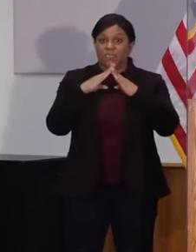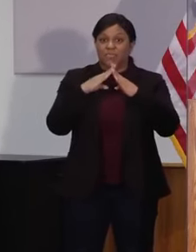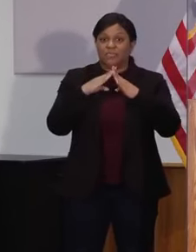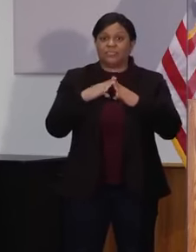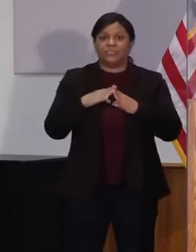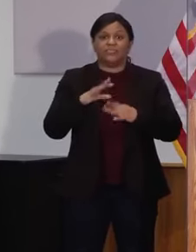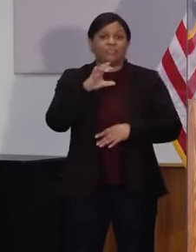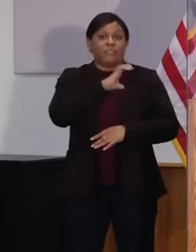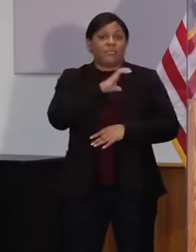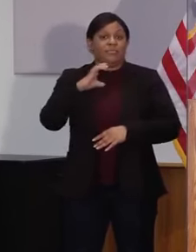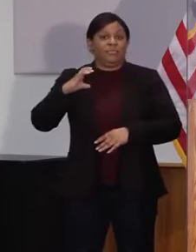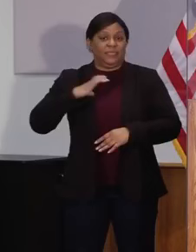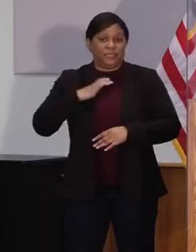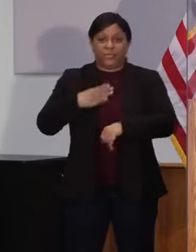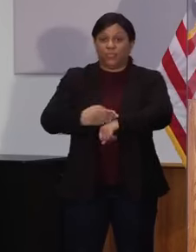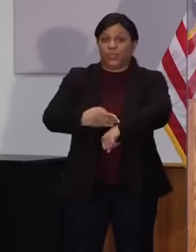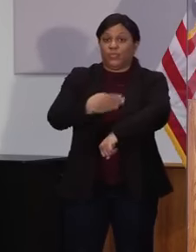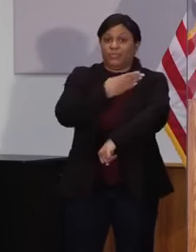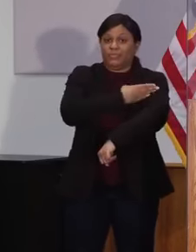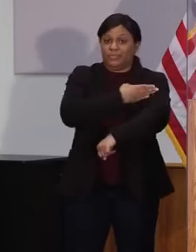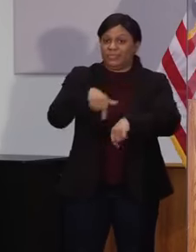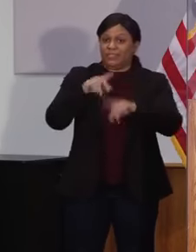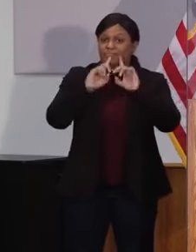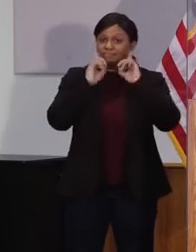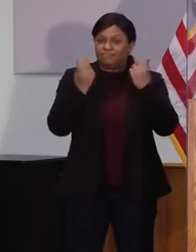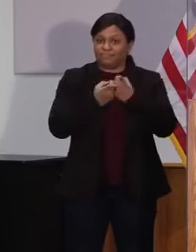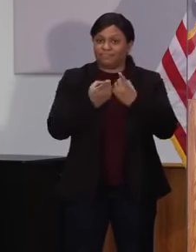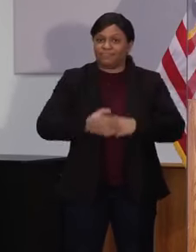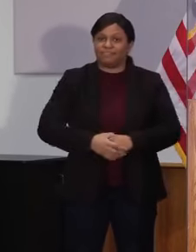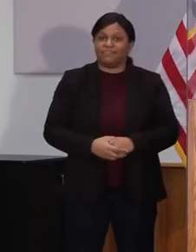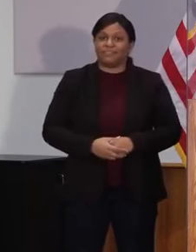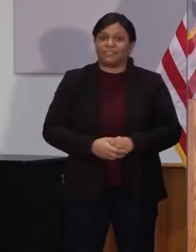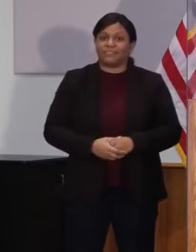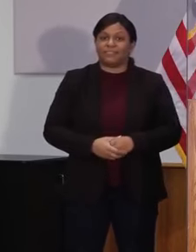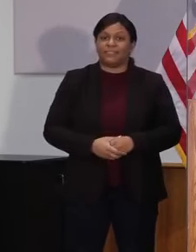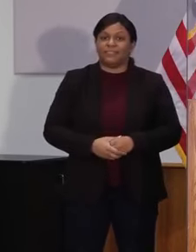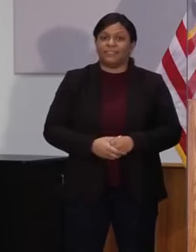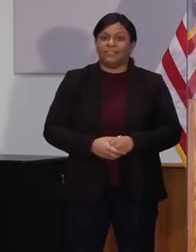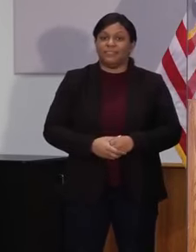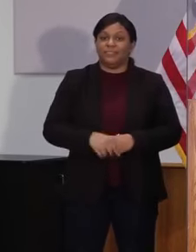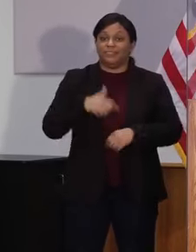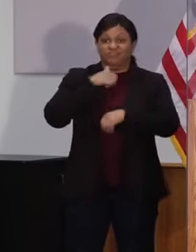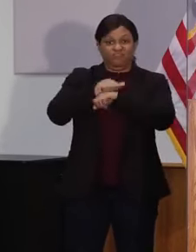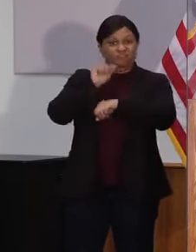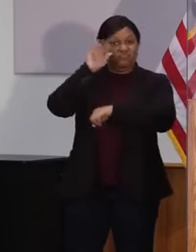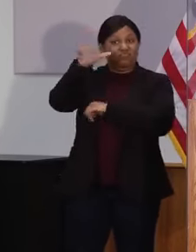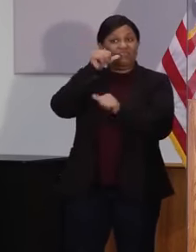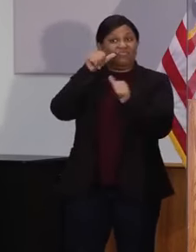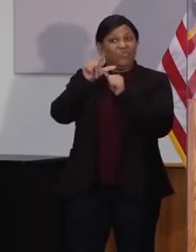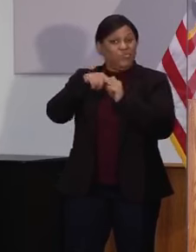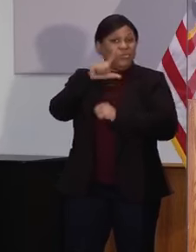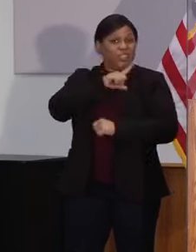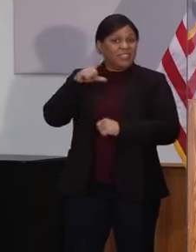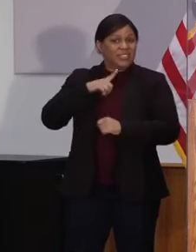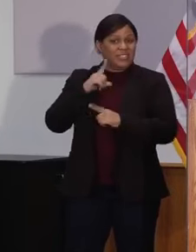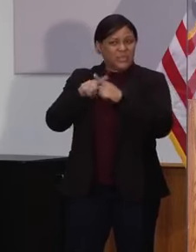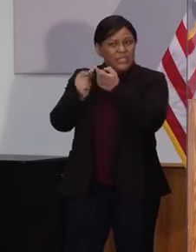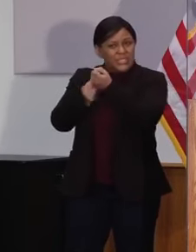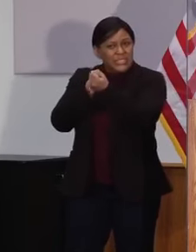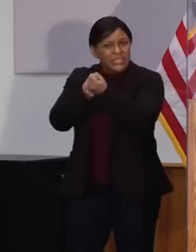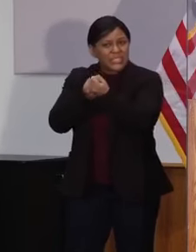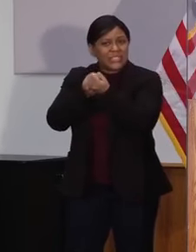And with my colleague Jonathan Weinhagen of the Minneapolis Regional Chamber, we submitted a letter to the legislature on behalf of the SAFE account.